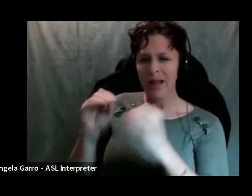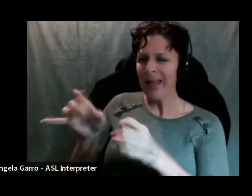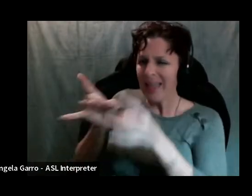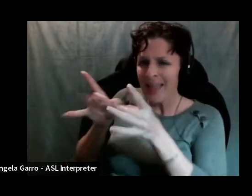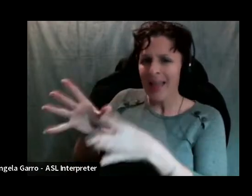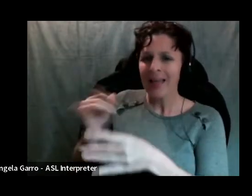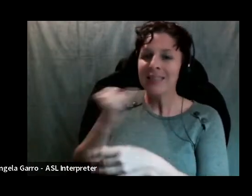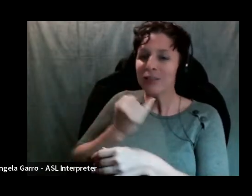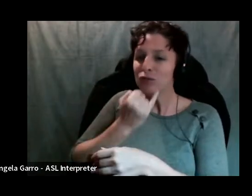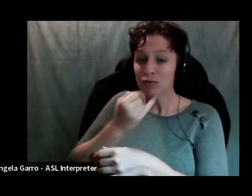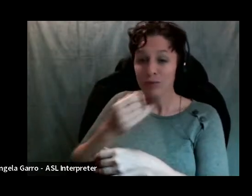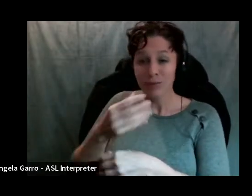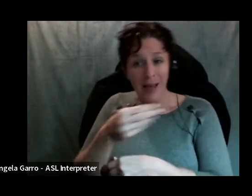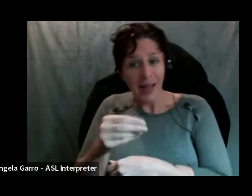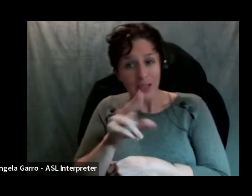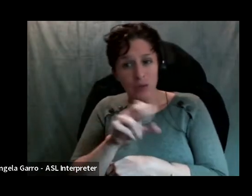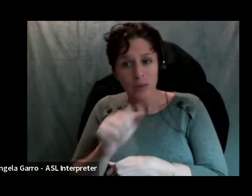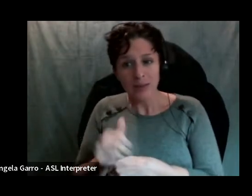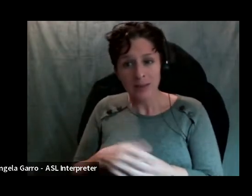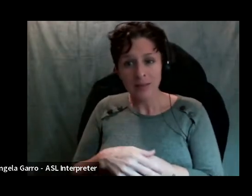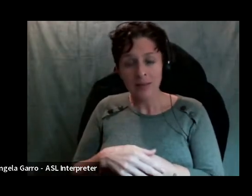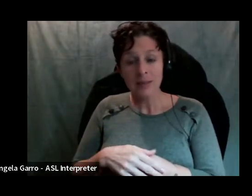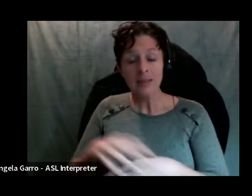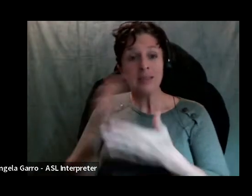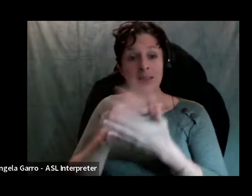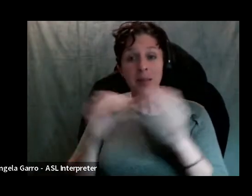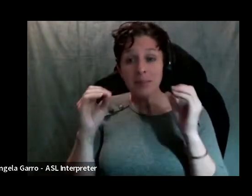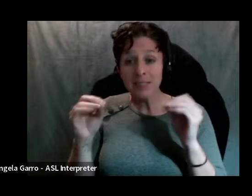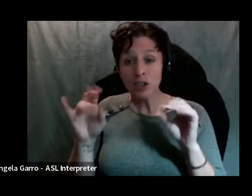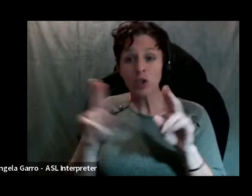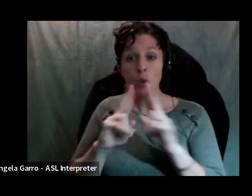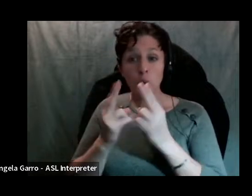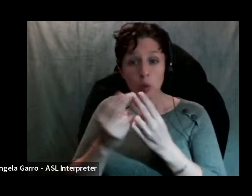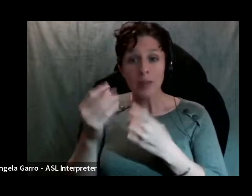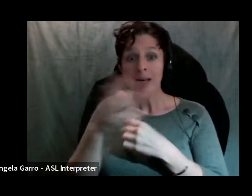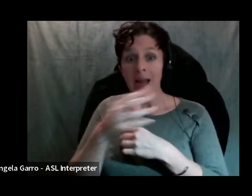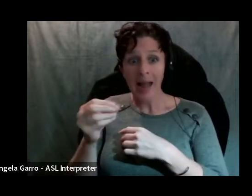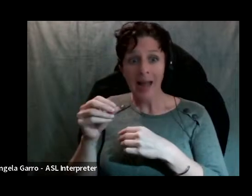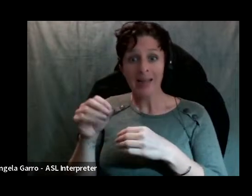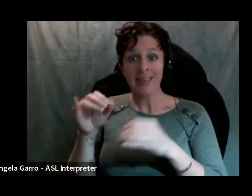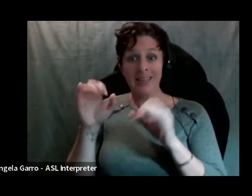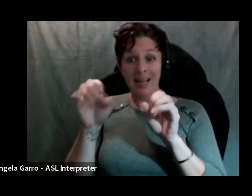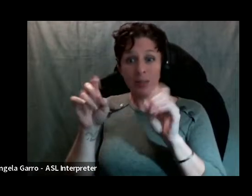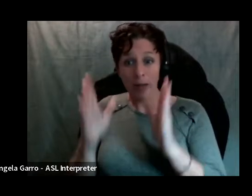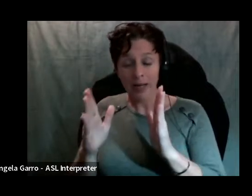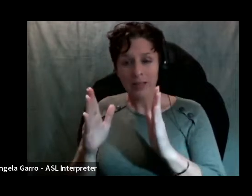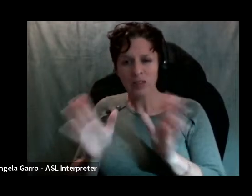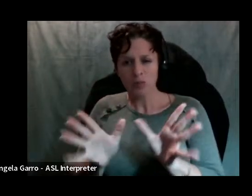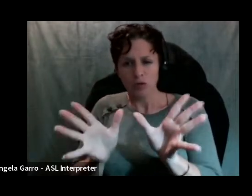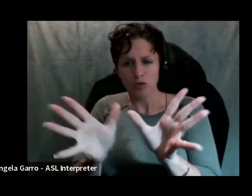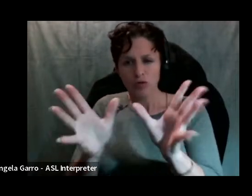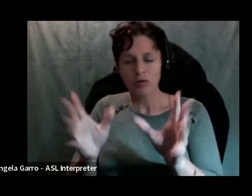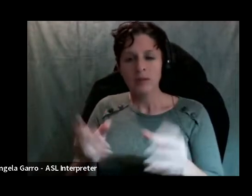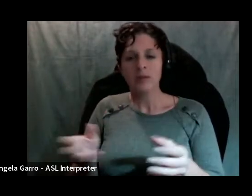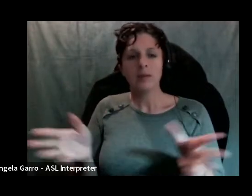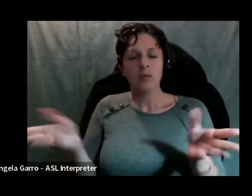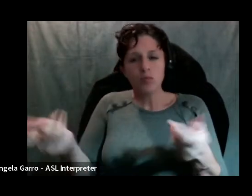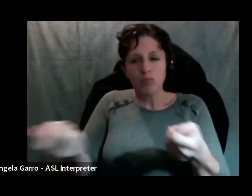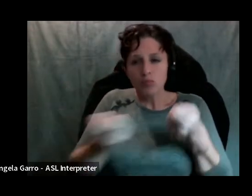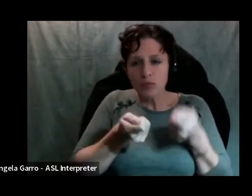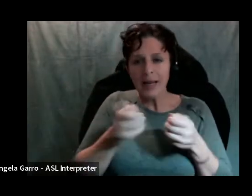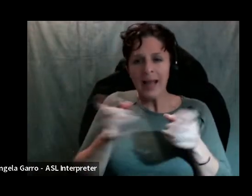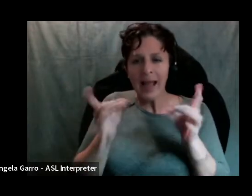States. Some teacher unions and individual educators are pushing to bring hateful political ideology into the